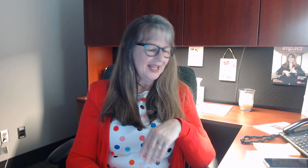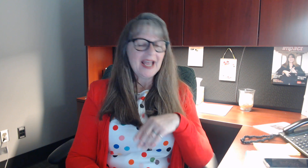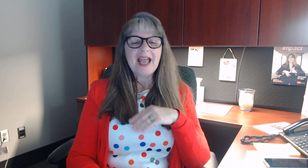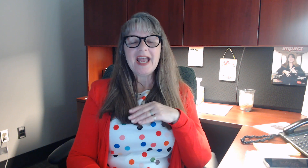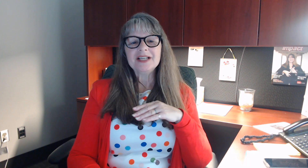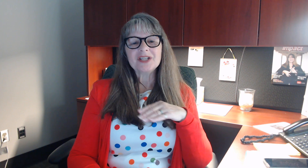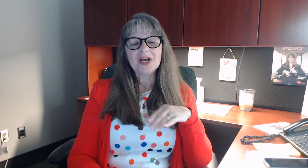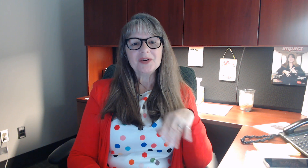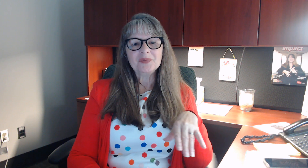And